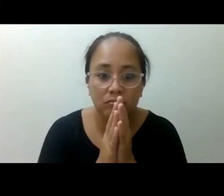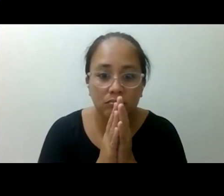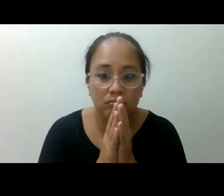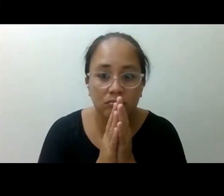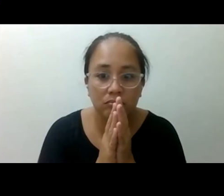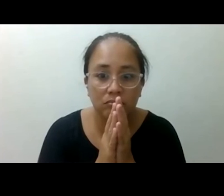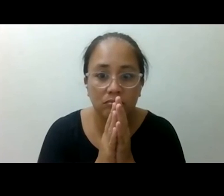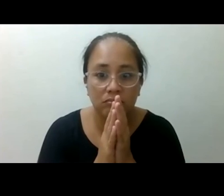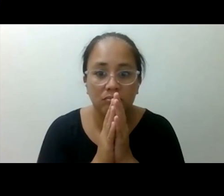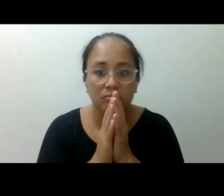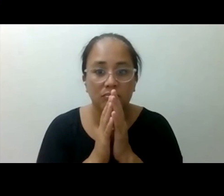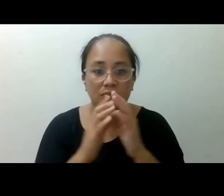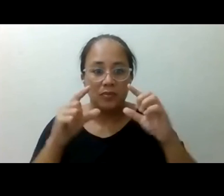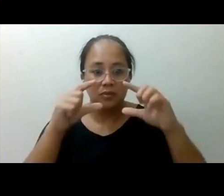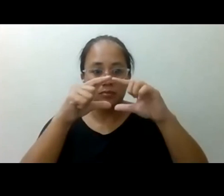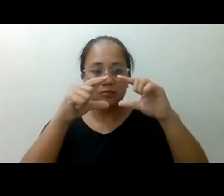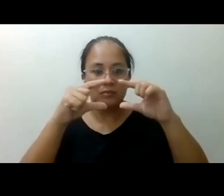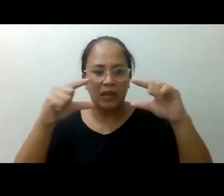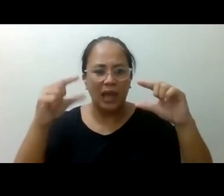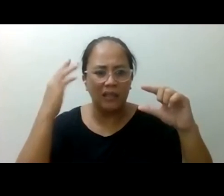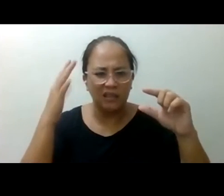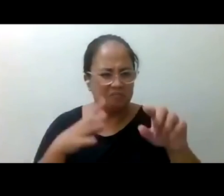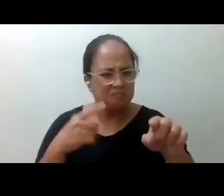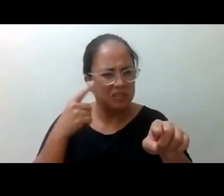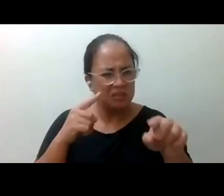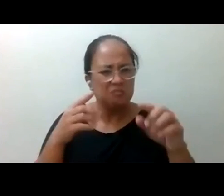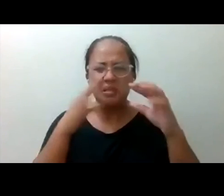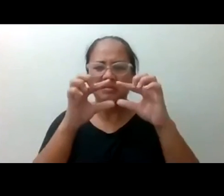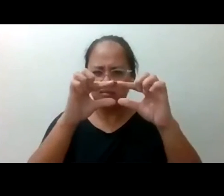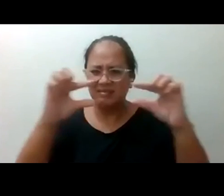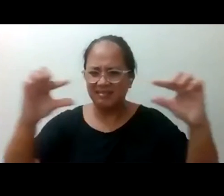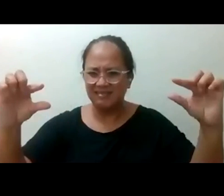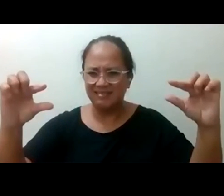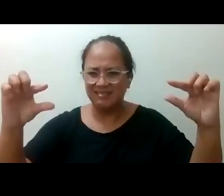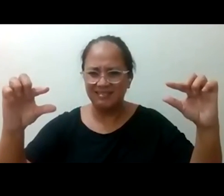either spread them out or bring them back in. I think it's fine to spread them out after sentence.